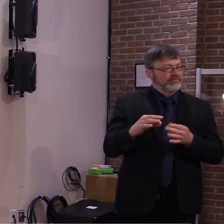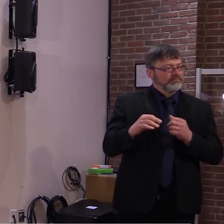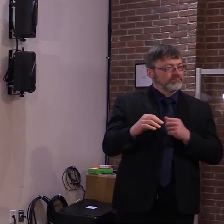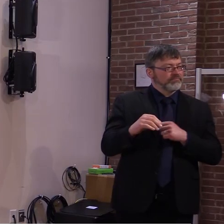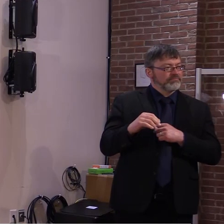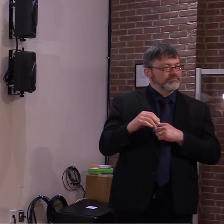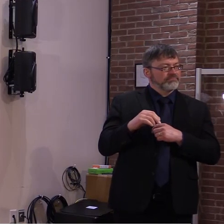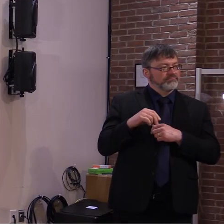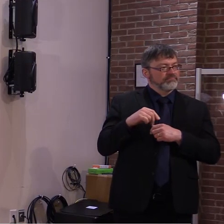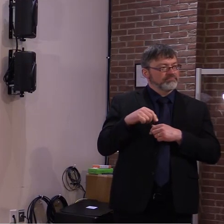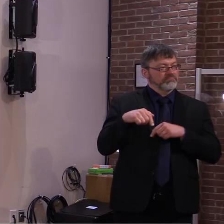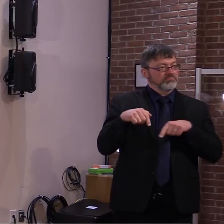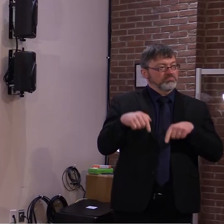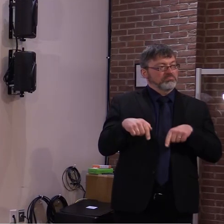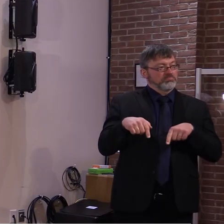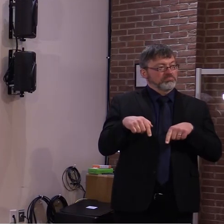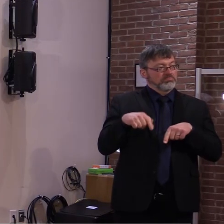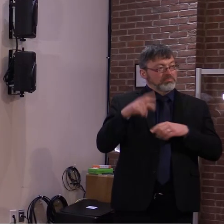outpatient